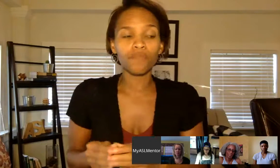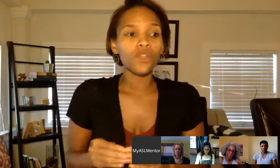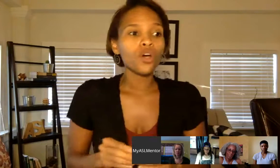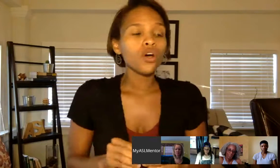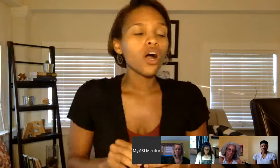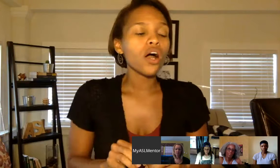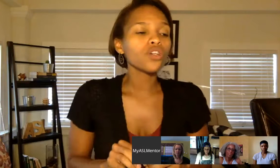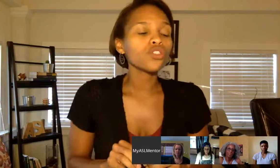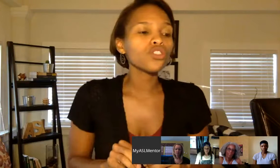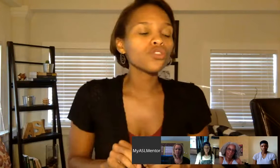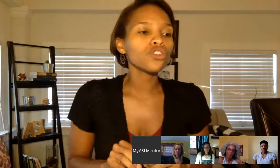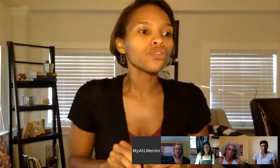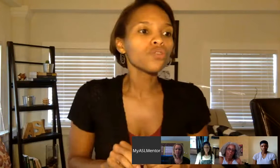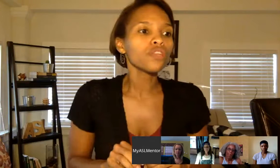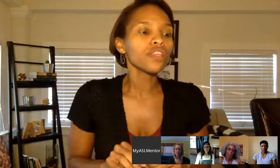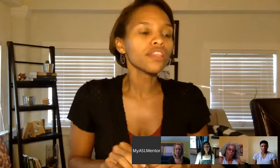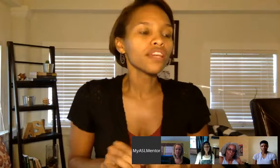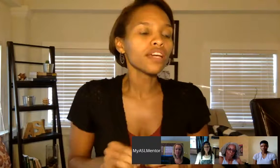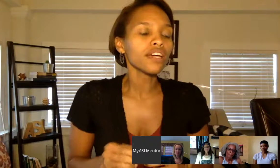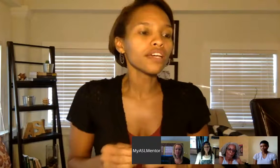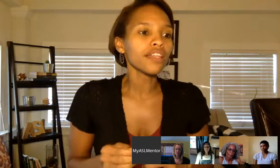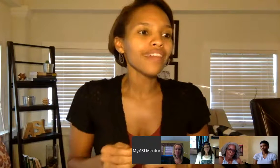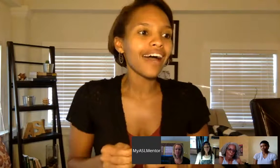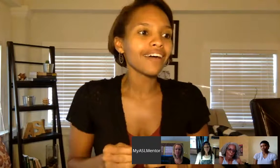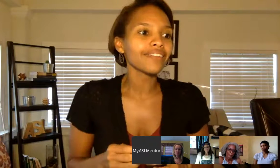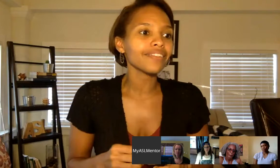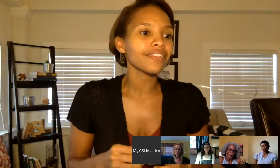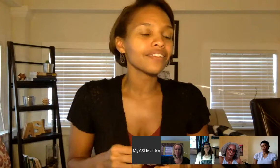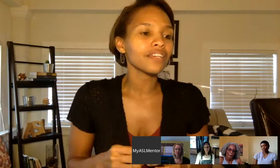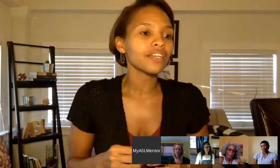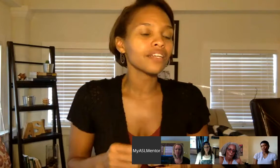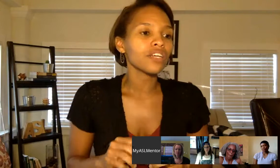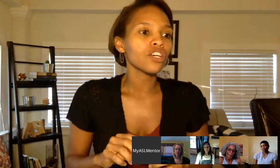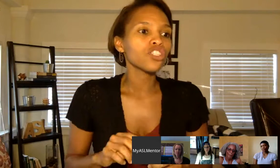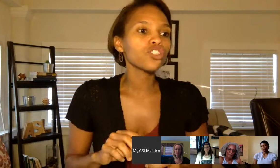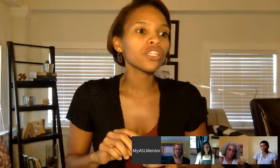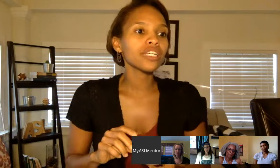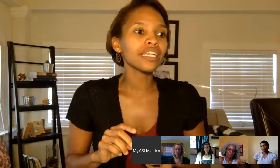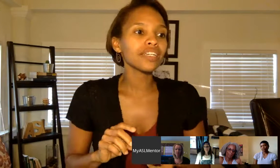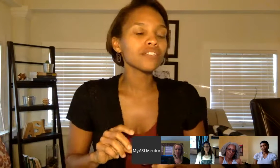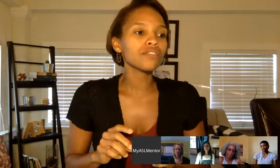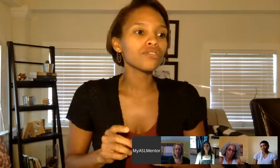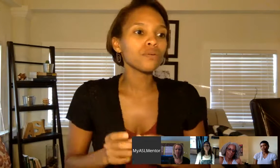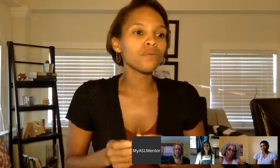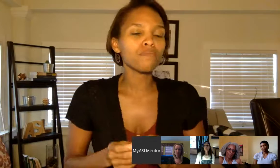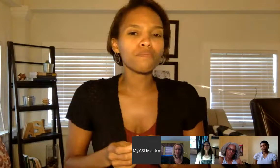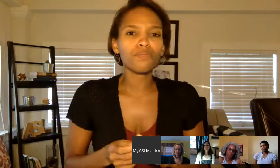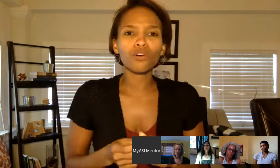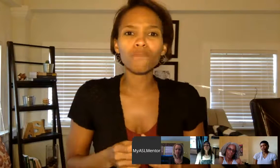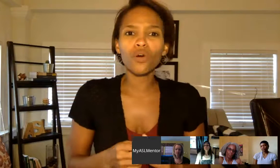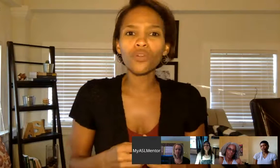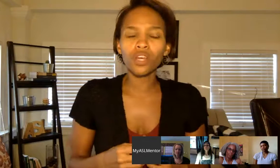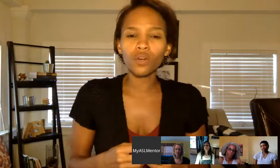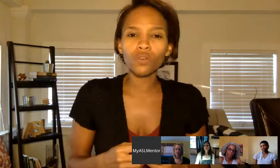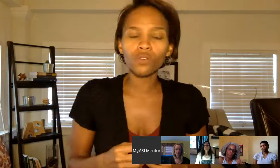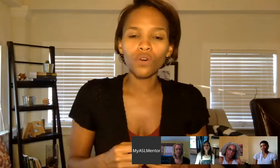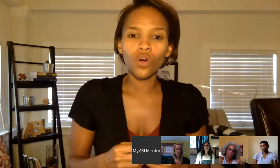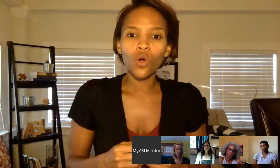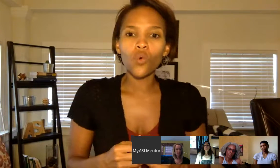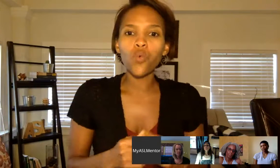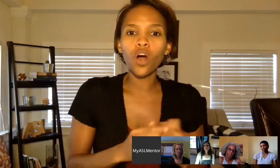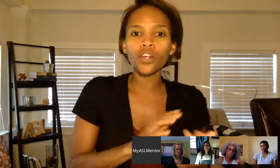people. Do you think that she is